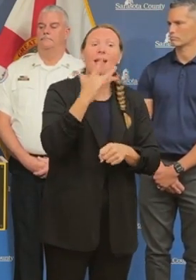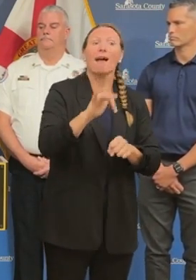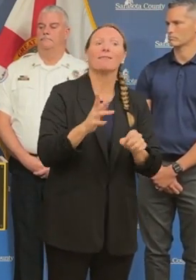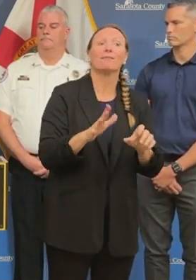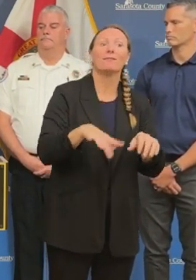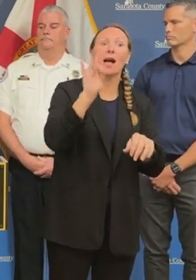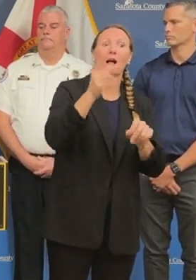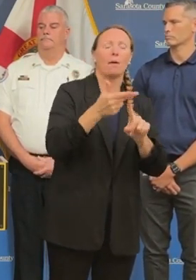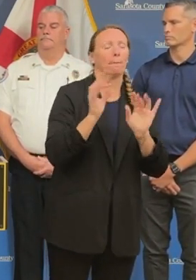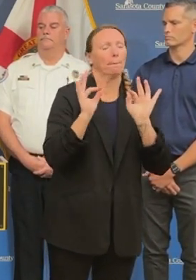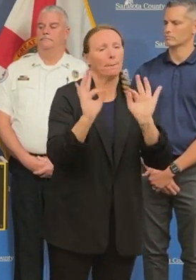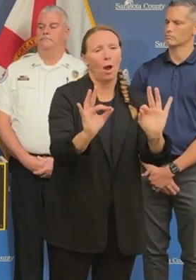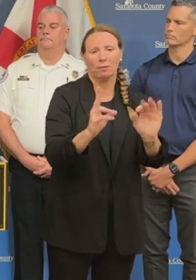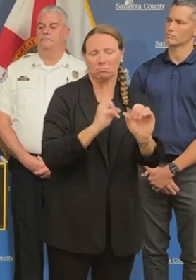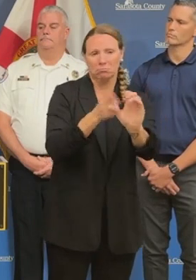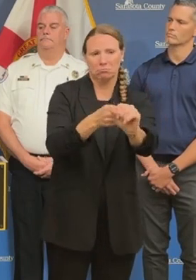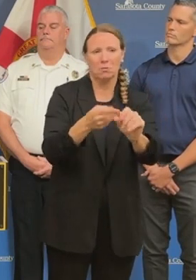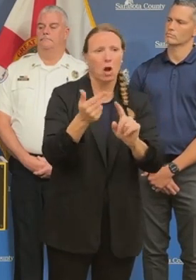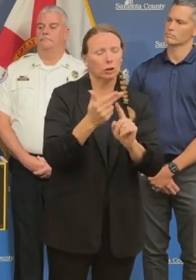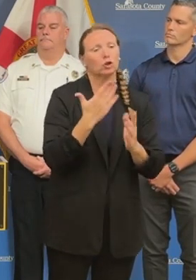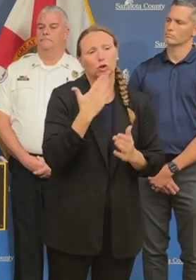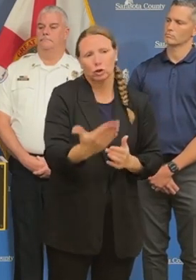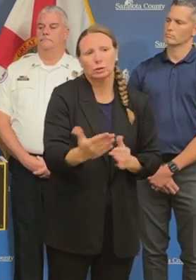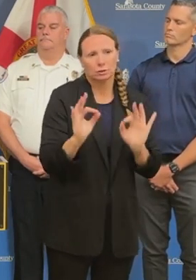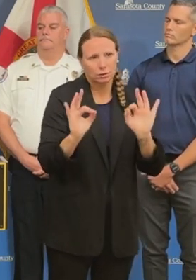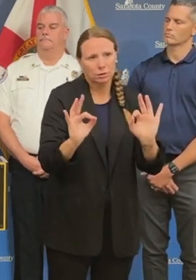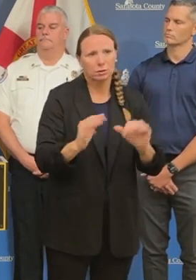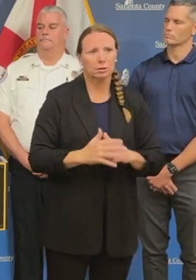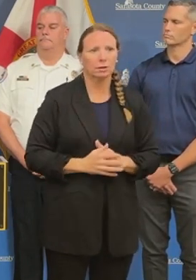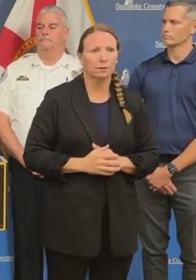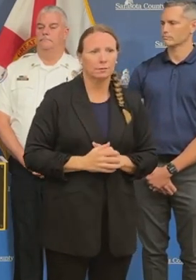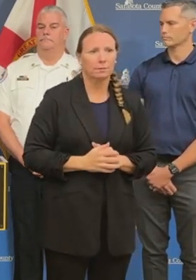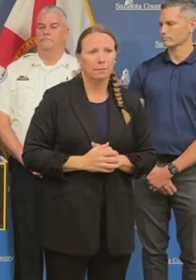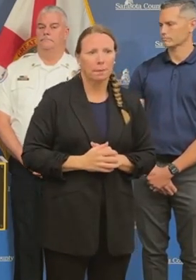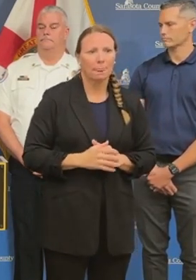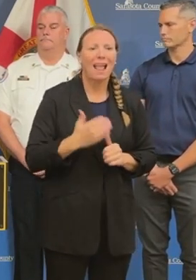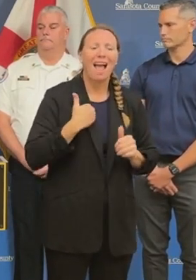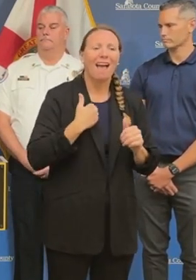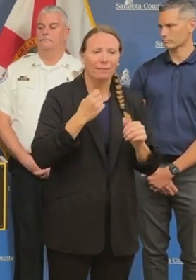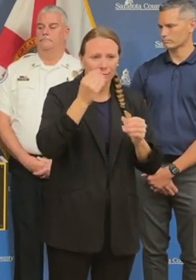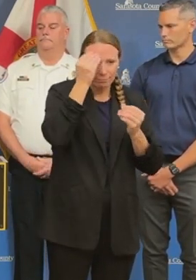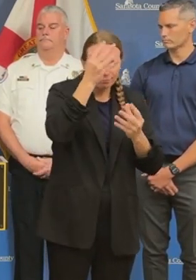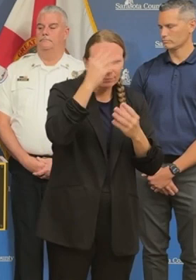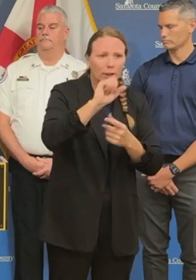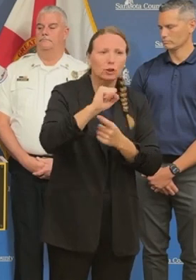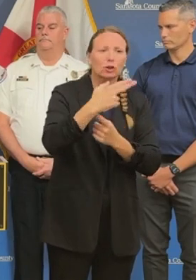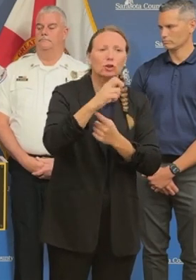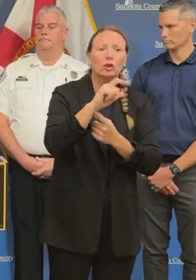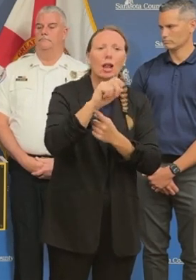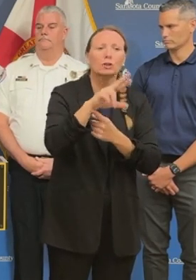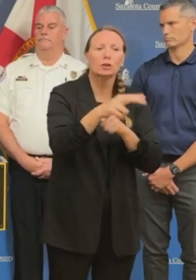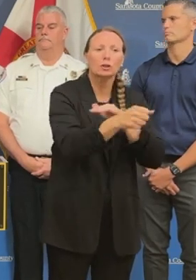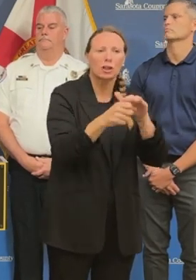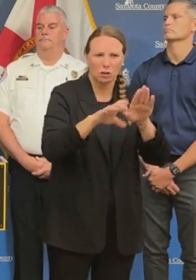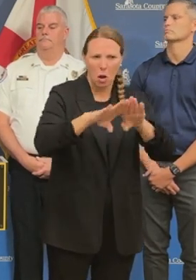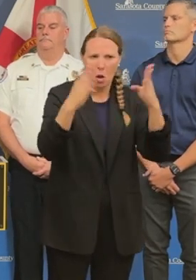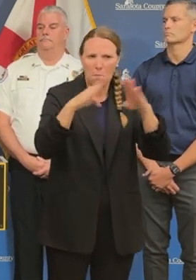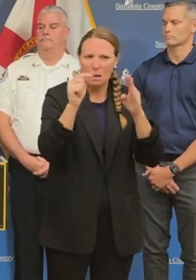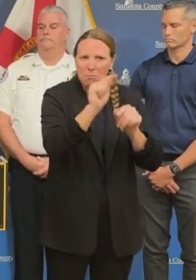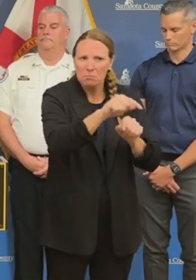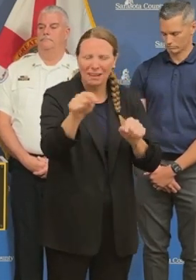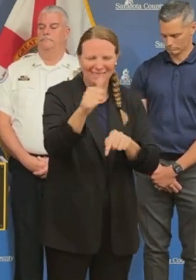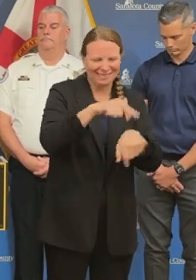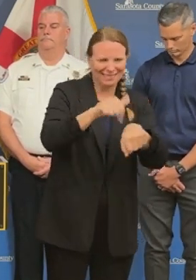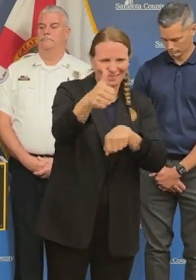open. They will be opening tomorrow at 10 a.m. Again, evacuation centers will be open at 10